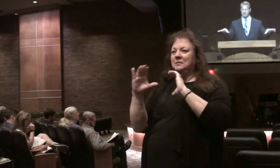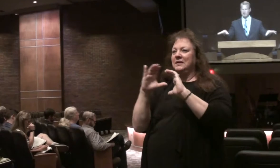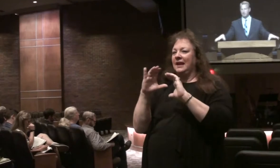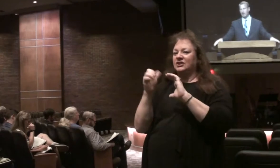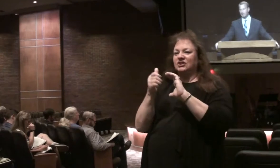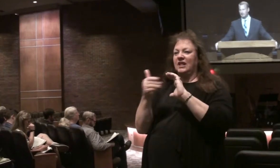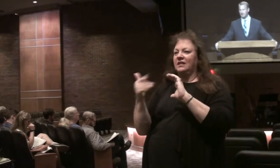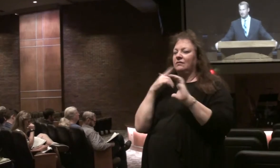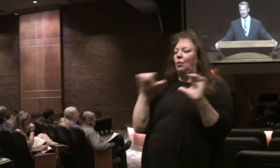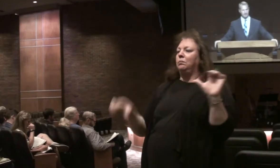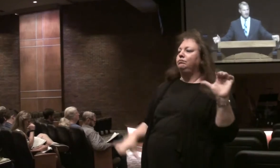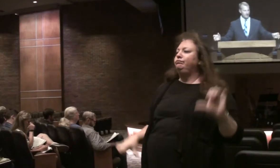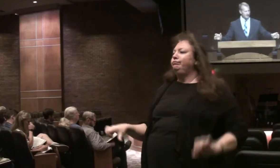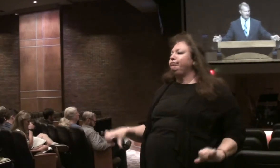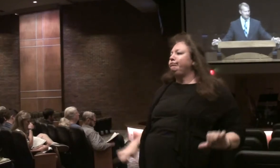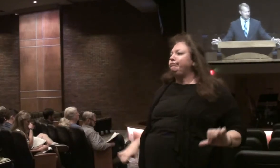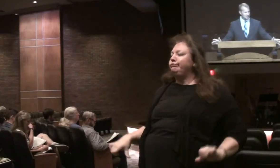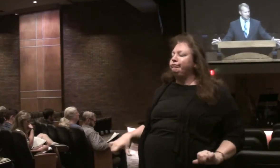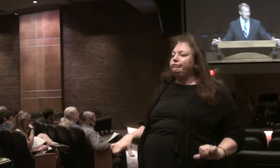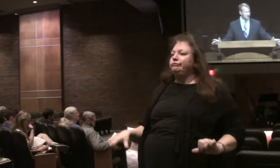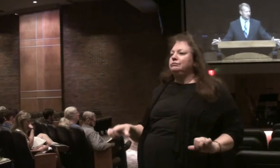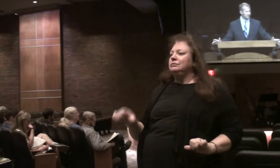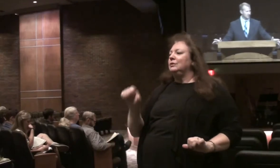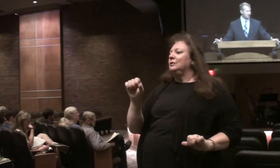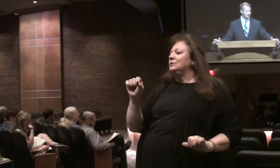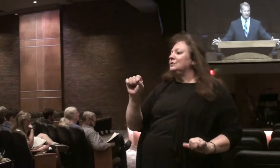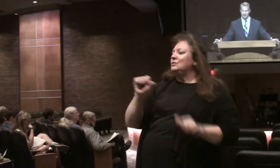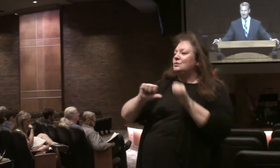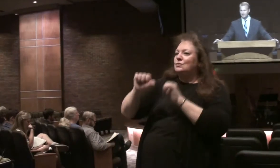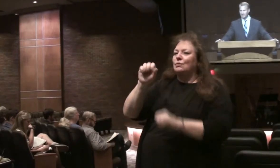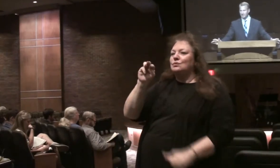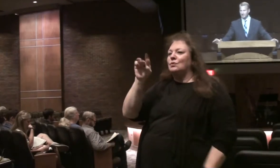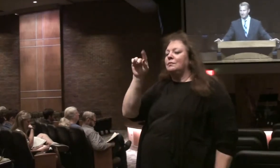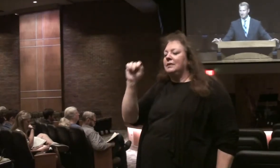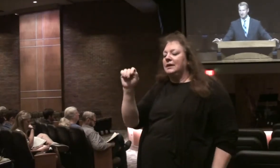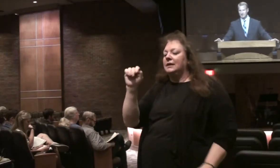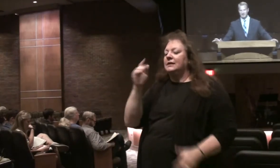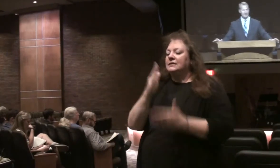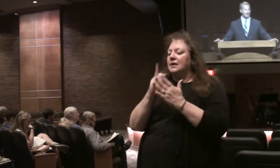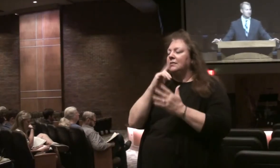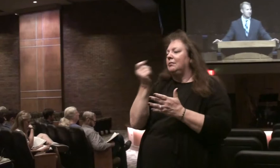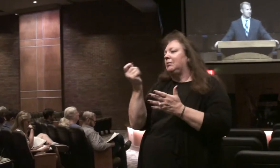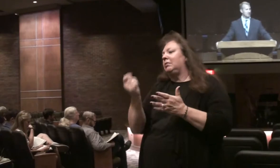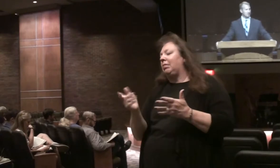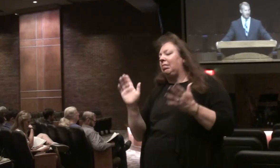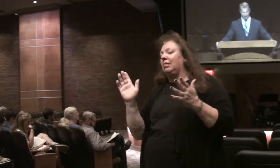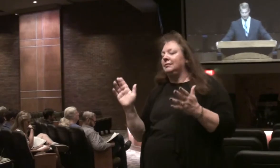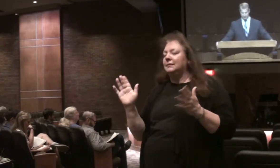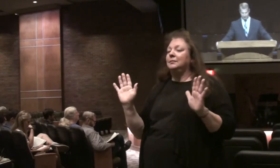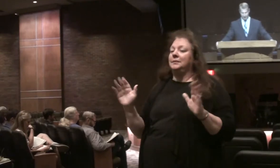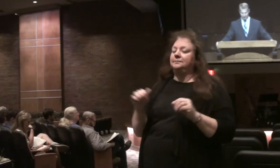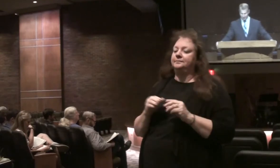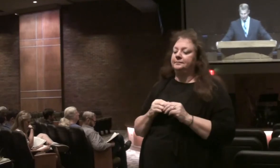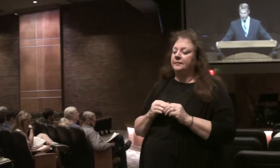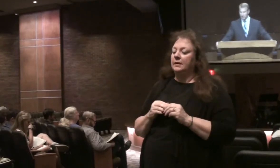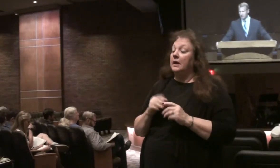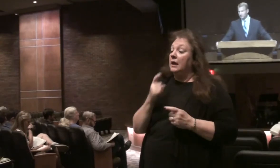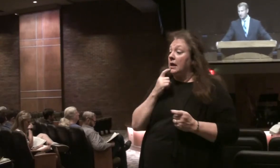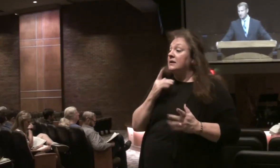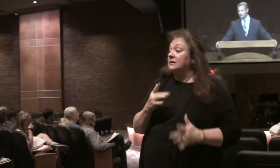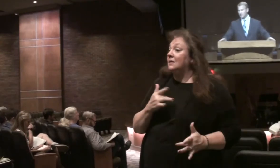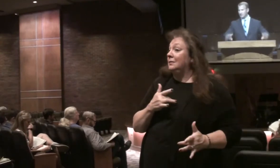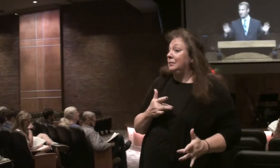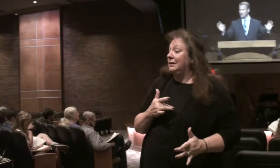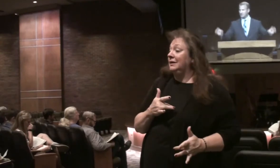can be used to brag. I'm not against social media, so don't think you need to delete all your social media accounts. But as sinners, we